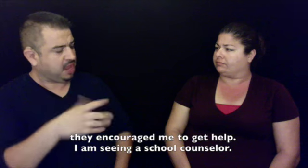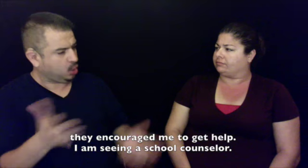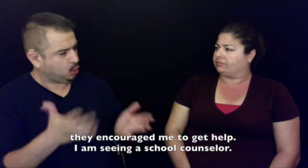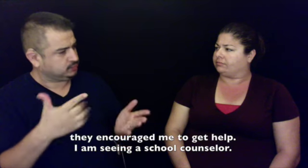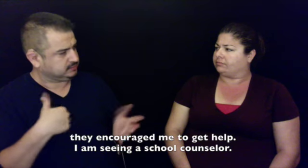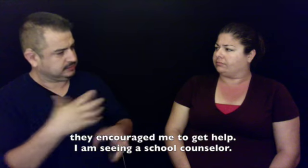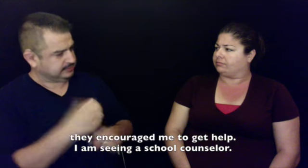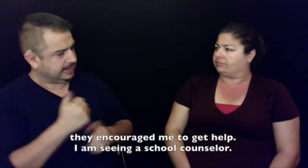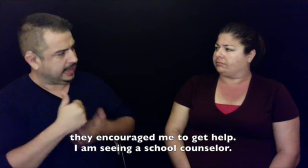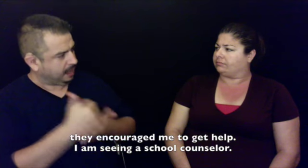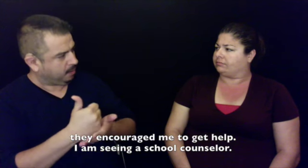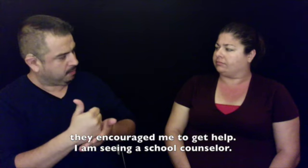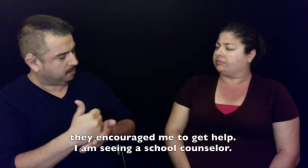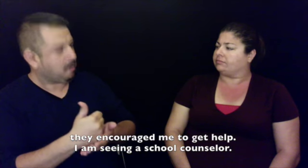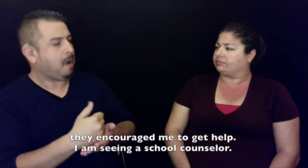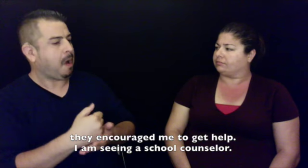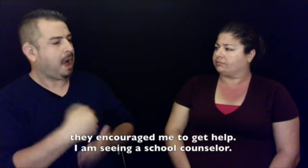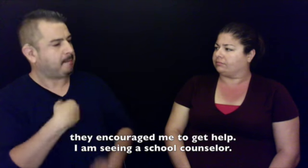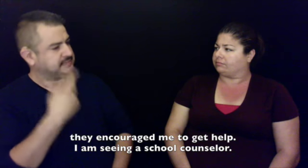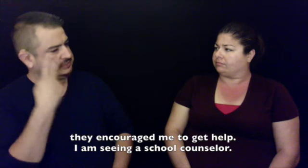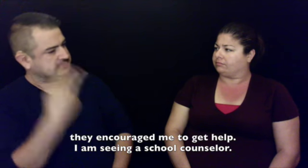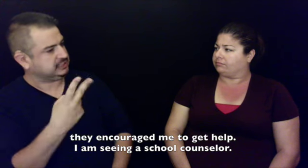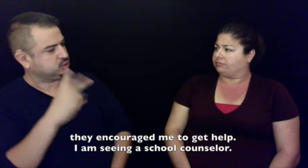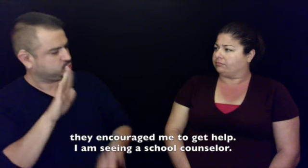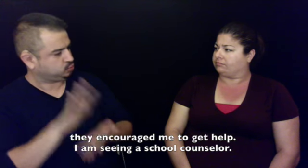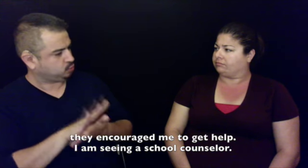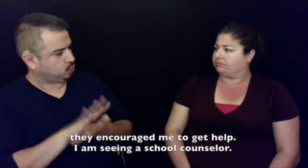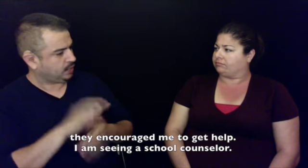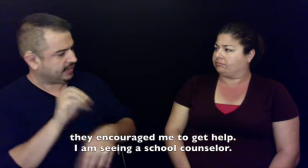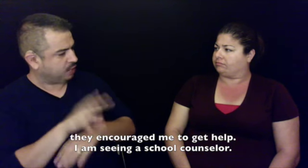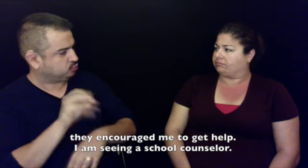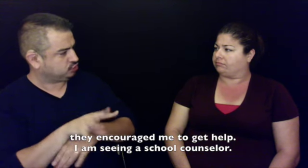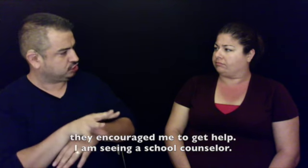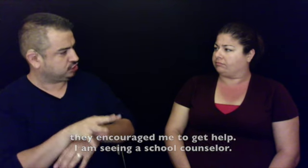they encouraged me to get help, and I'm seeing a school counselor.